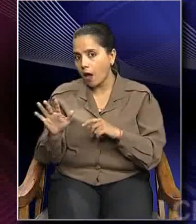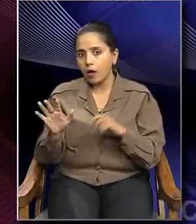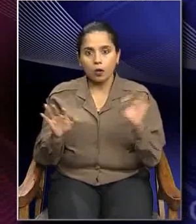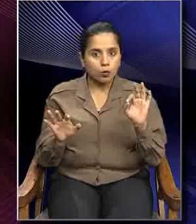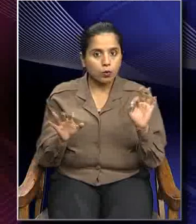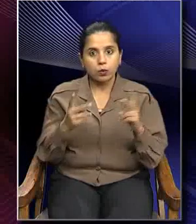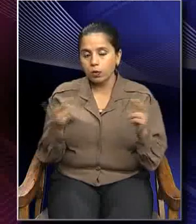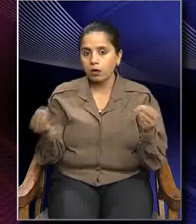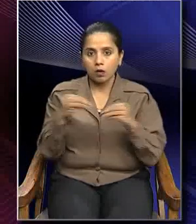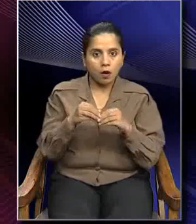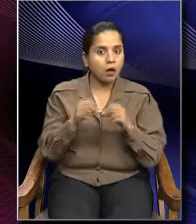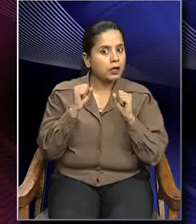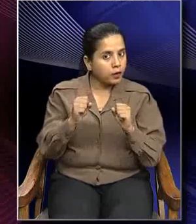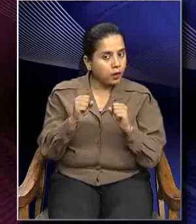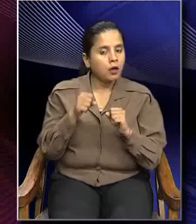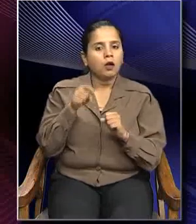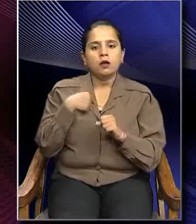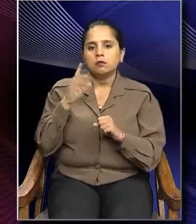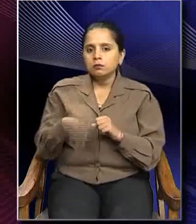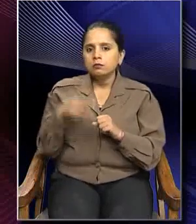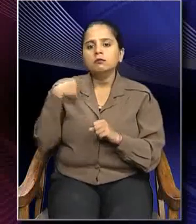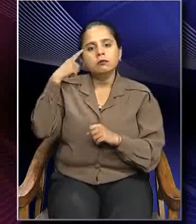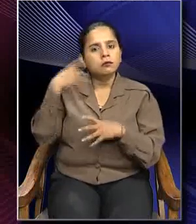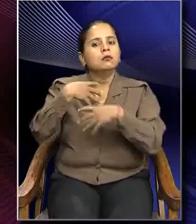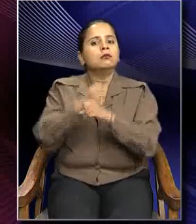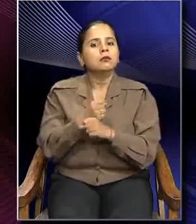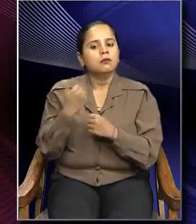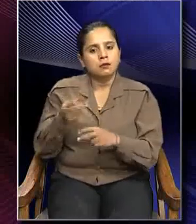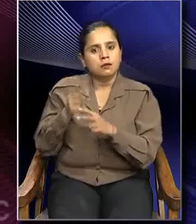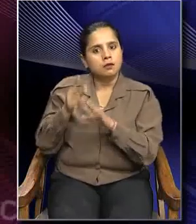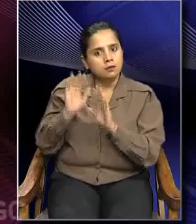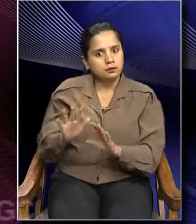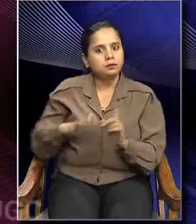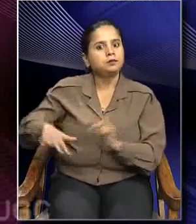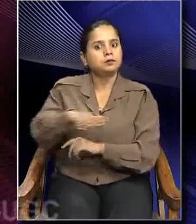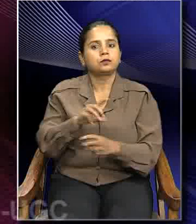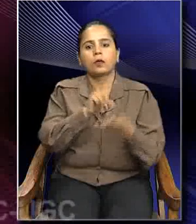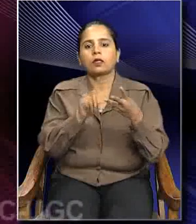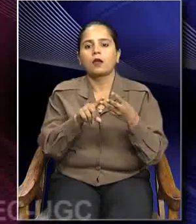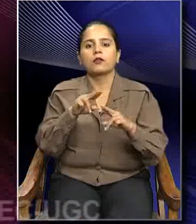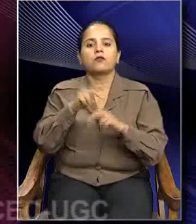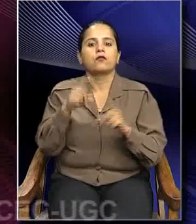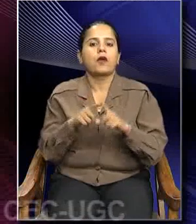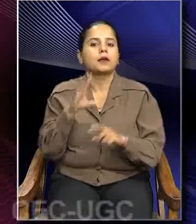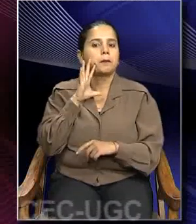we have to postulate the existence of the third fact.